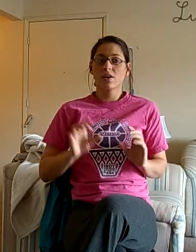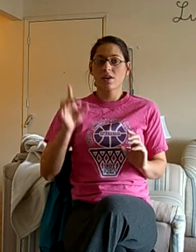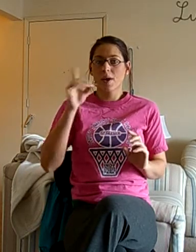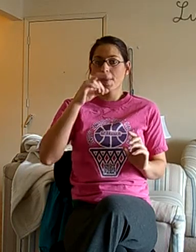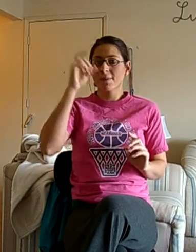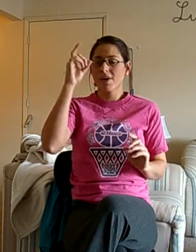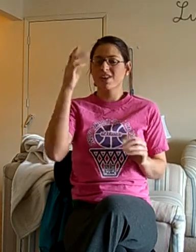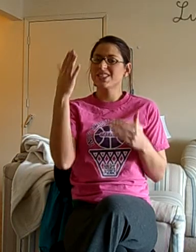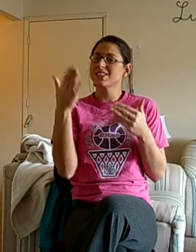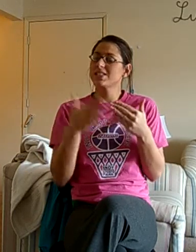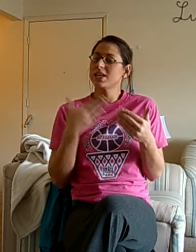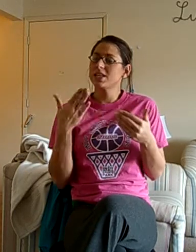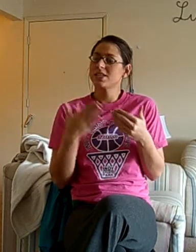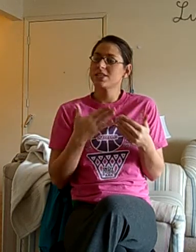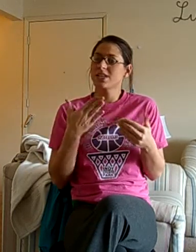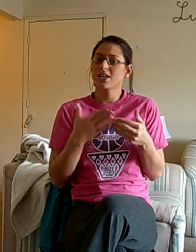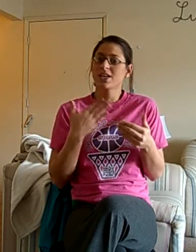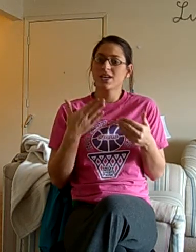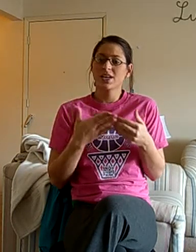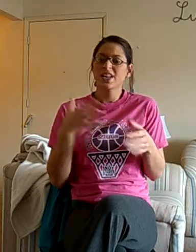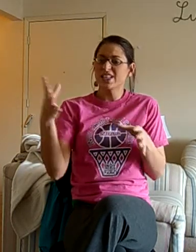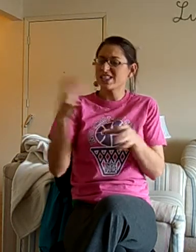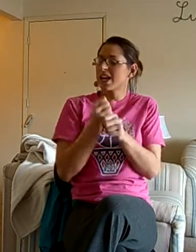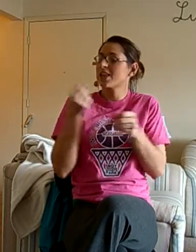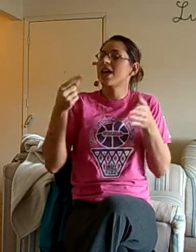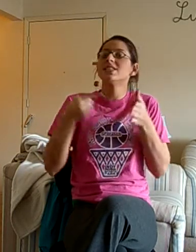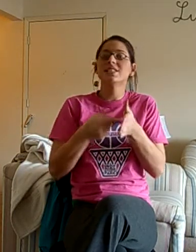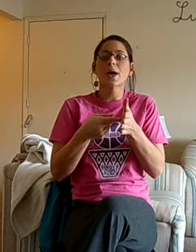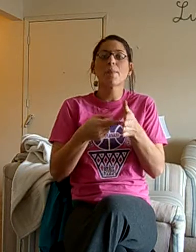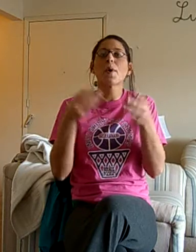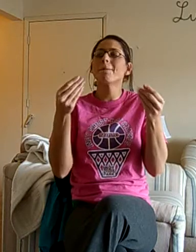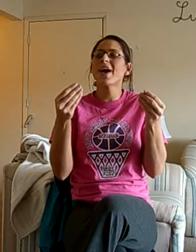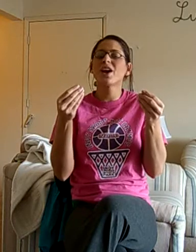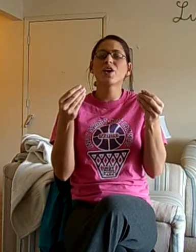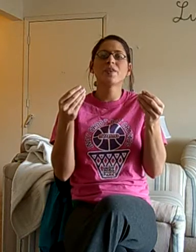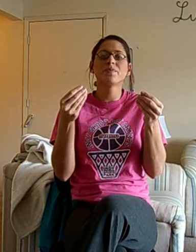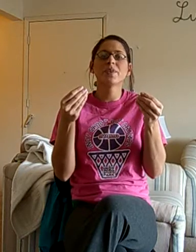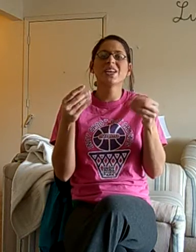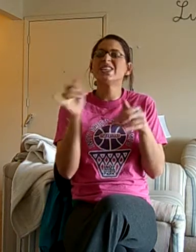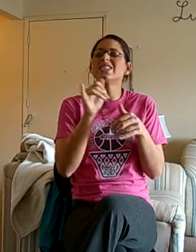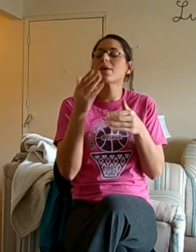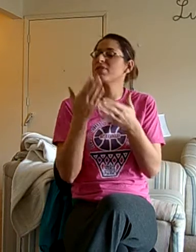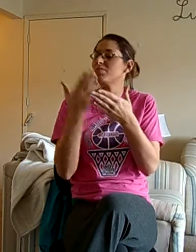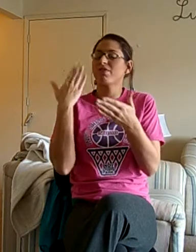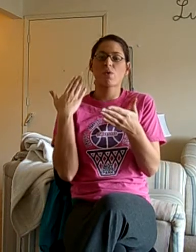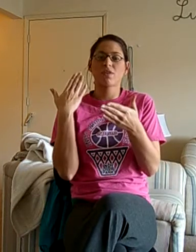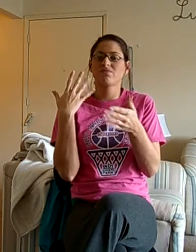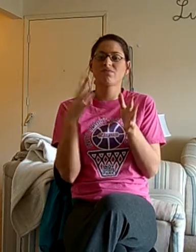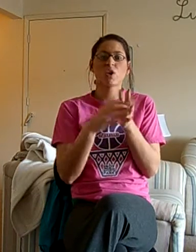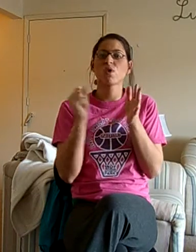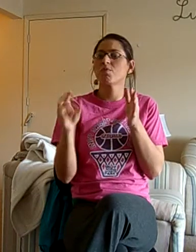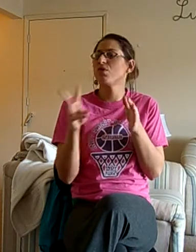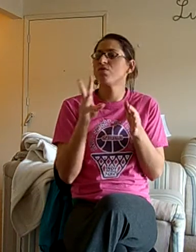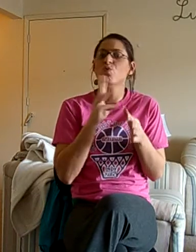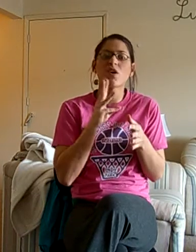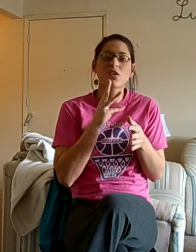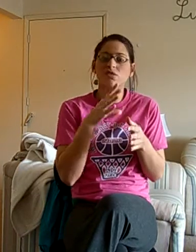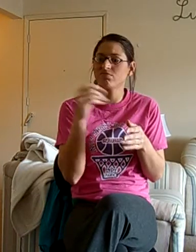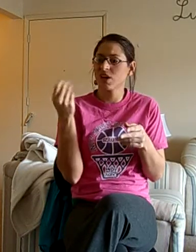easy to get that sample of matter back just like it was. You can just remove the water and get